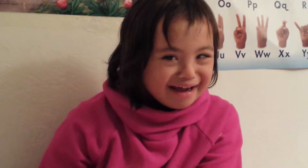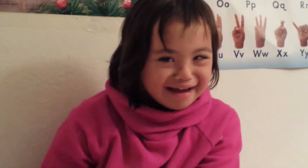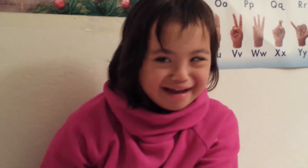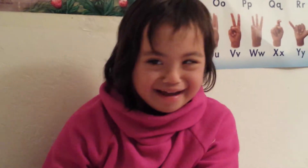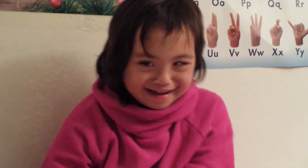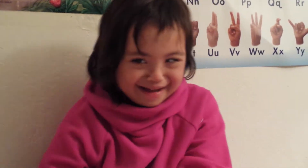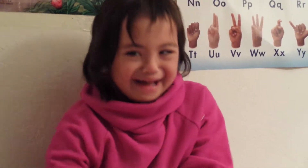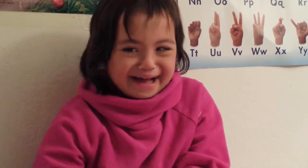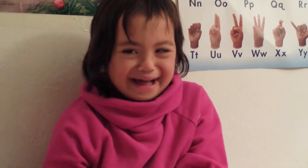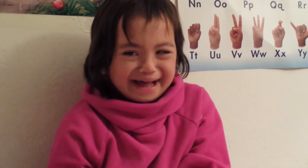Yeah. Oh.